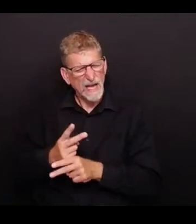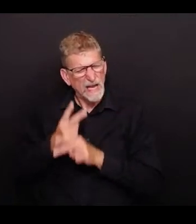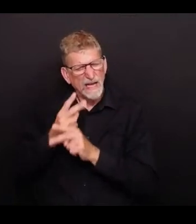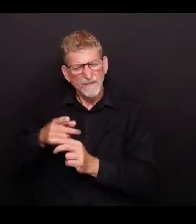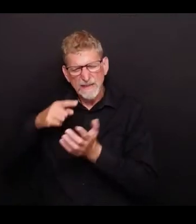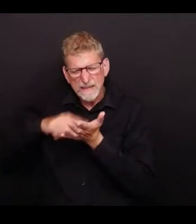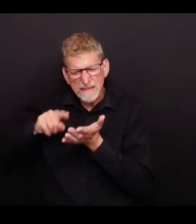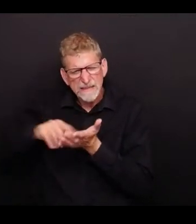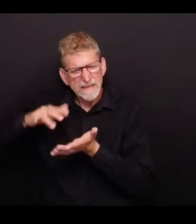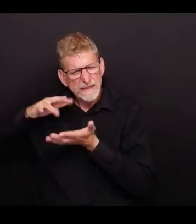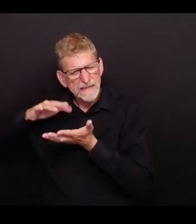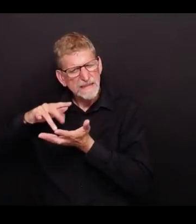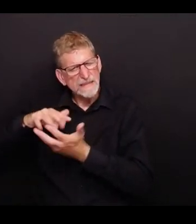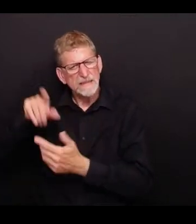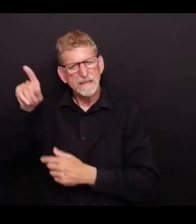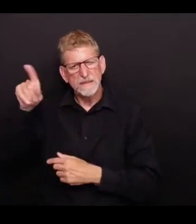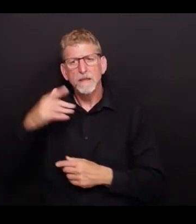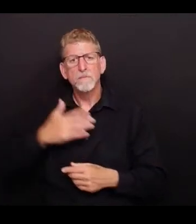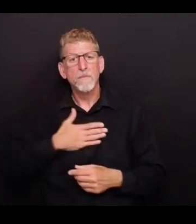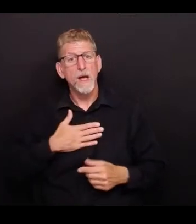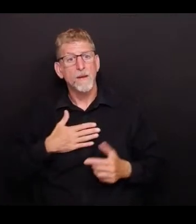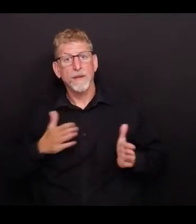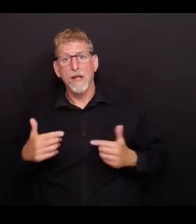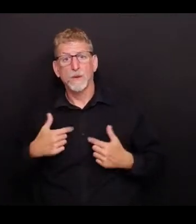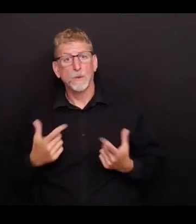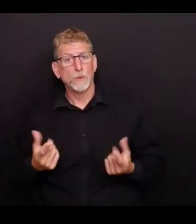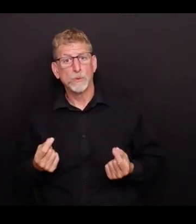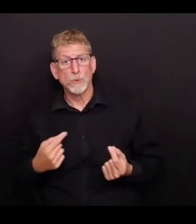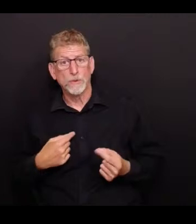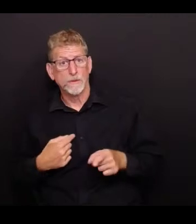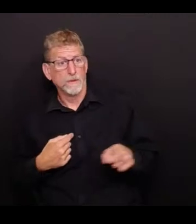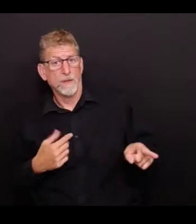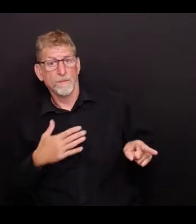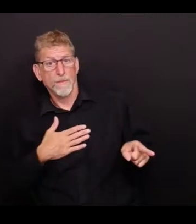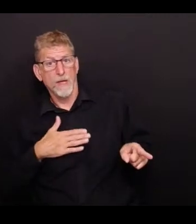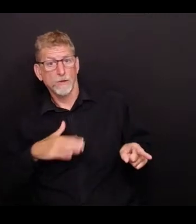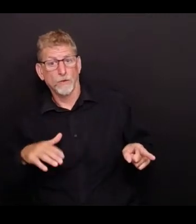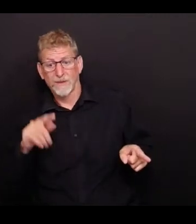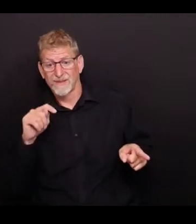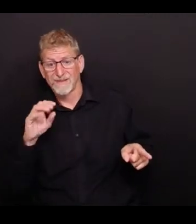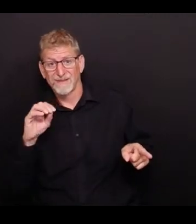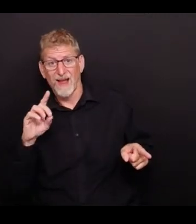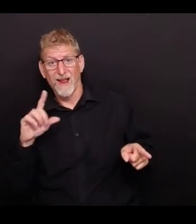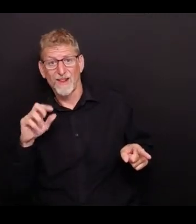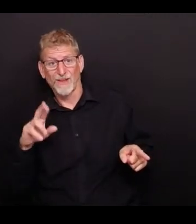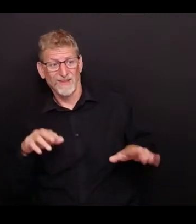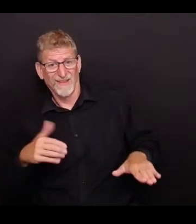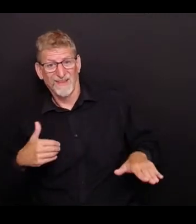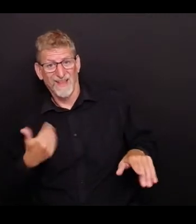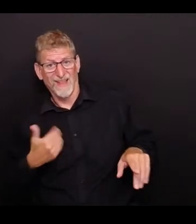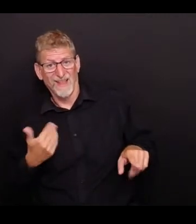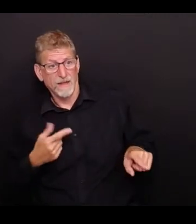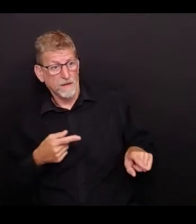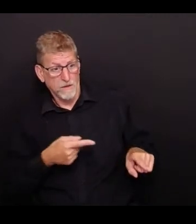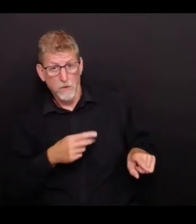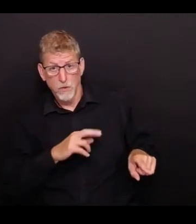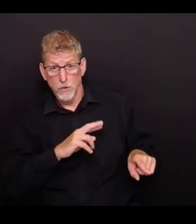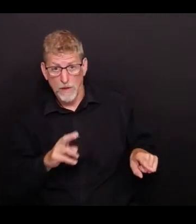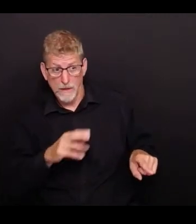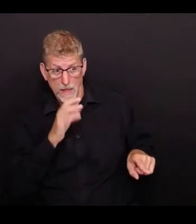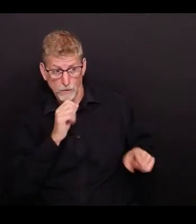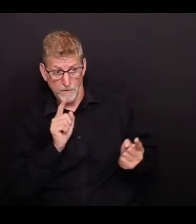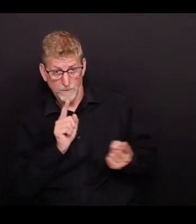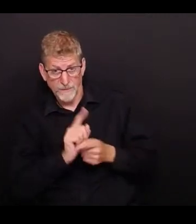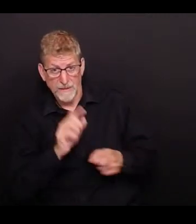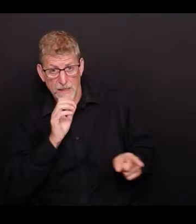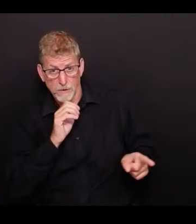It's followed those sound principles. I plan on vaccinating my toddler once the studies come back